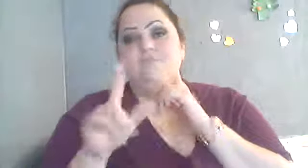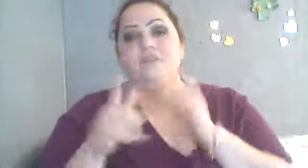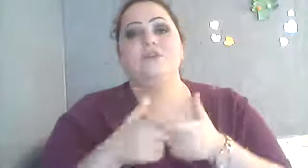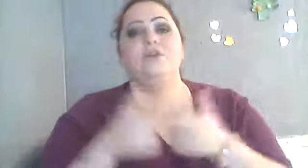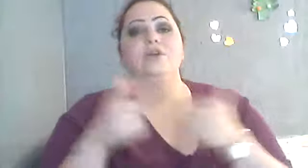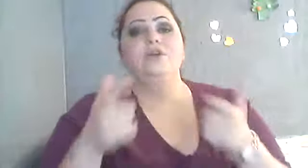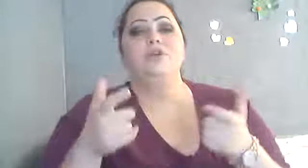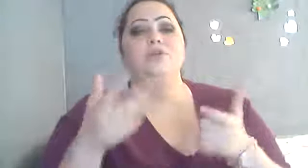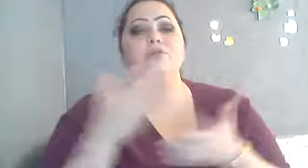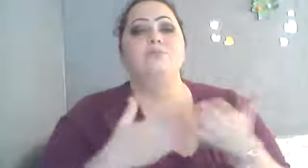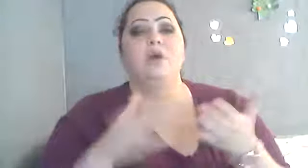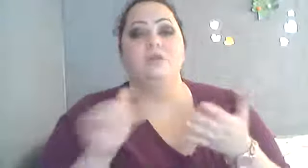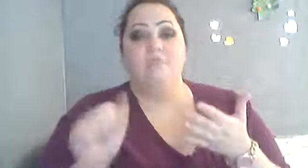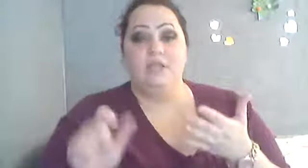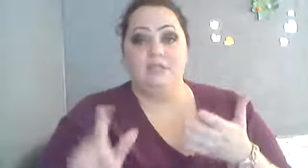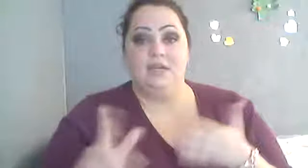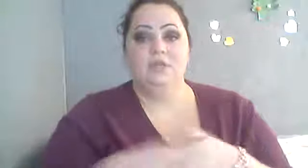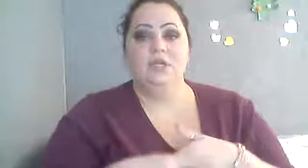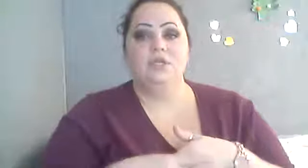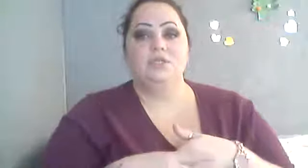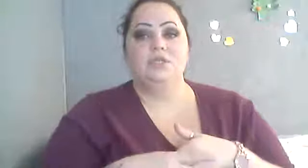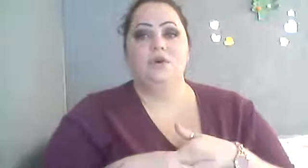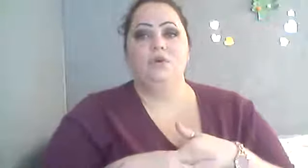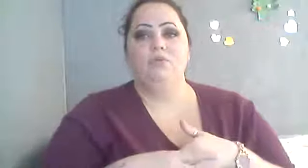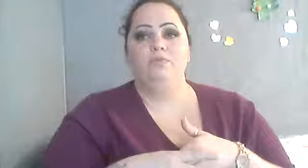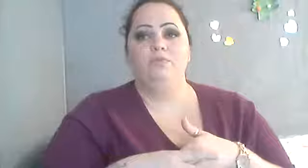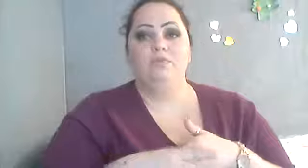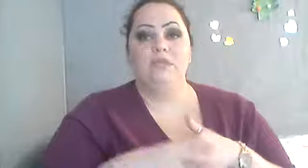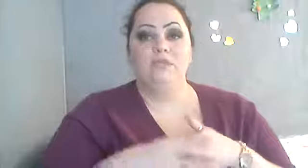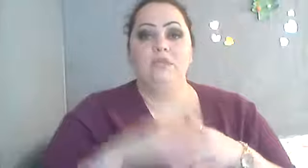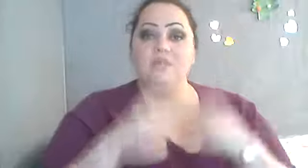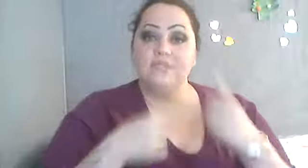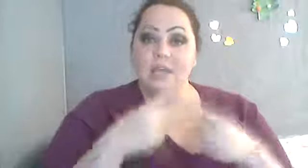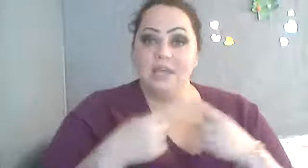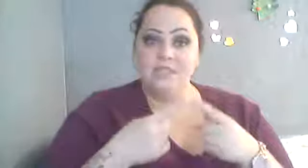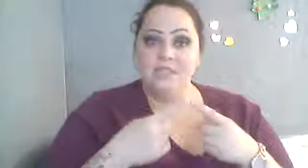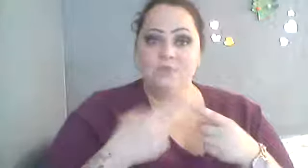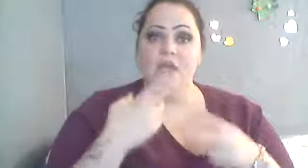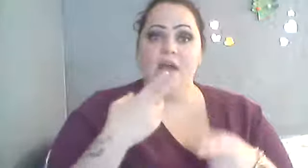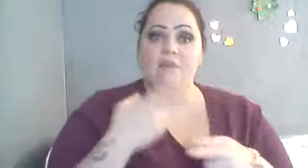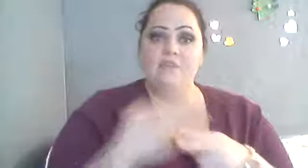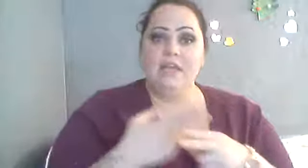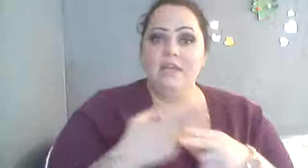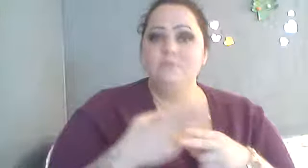classifiers are a huge part of ASL. So there's a lot of signs, and we have names,